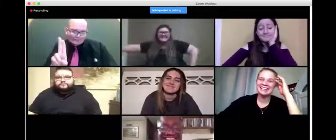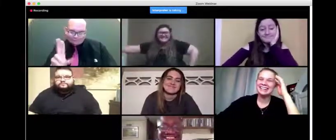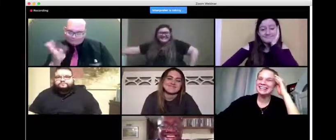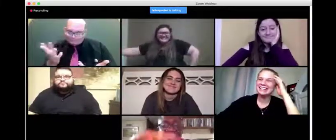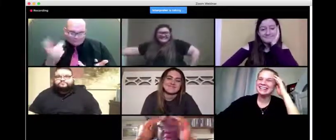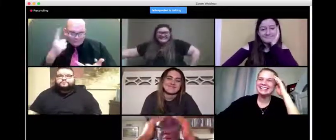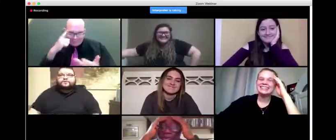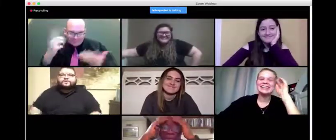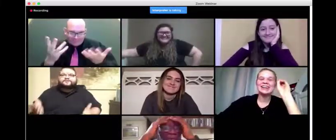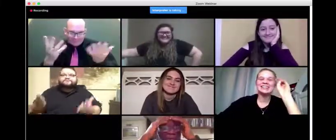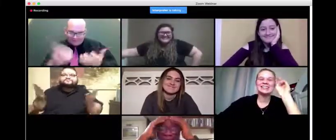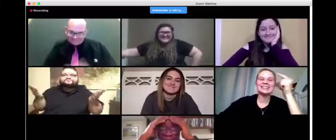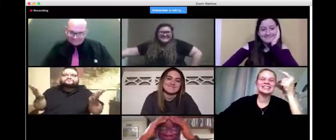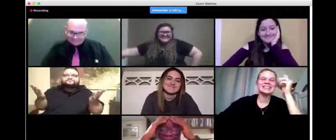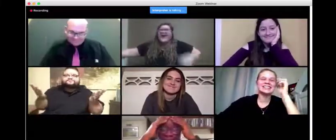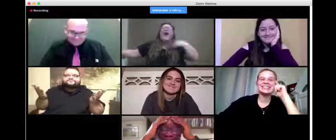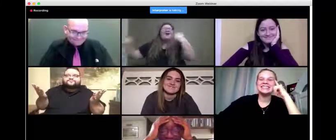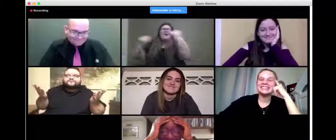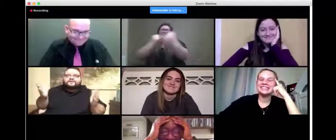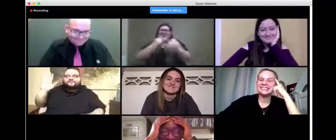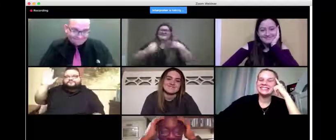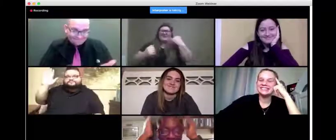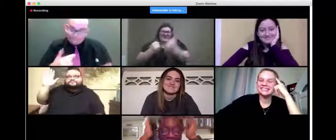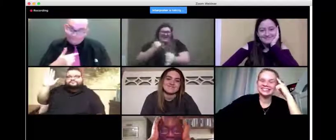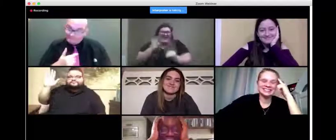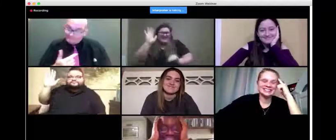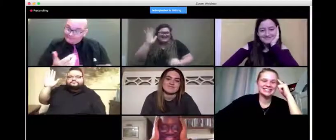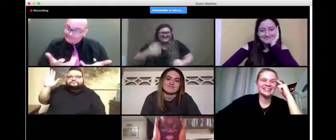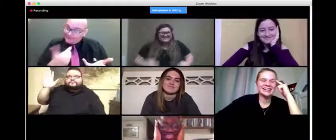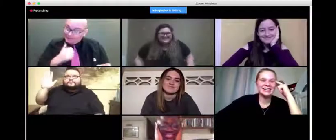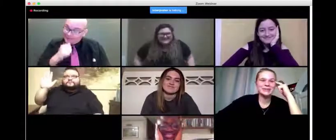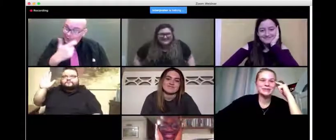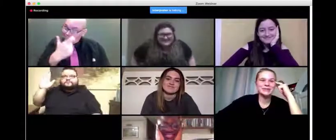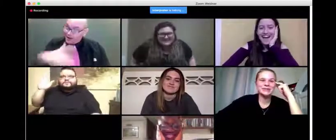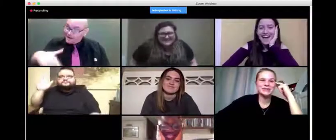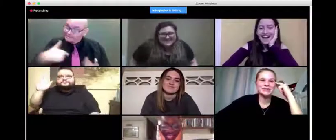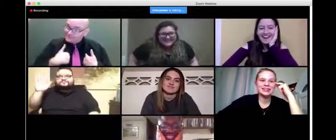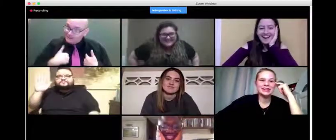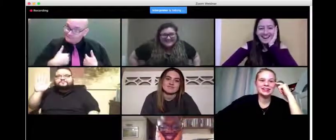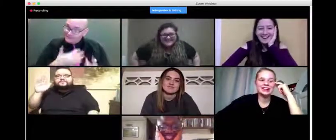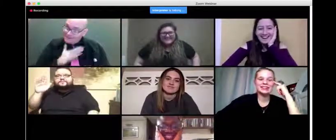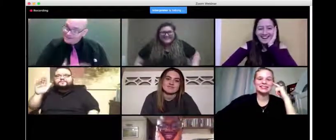I haven't watched it myself, so I don't know. What can you tell me?